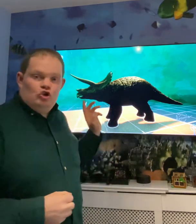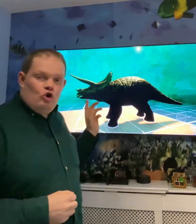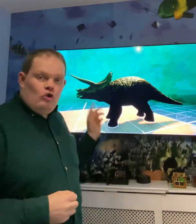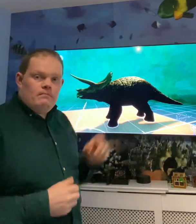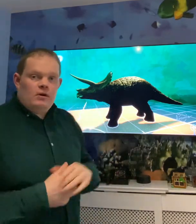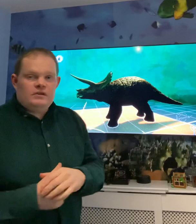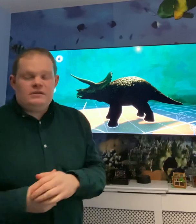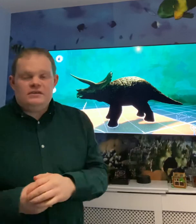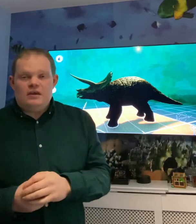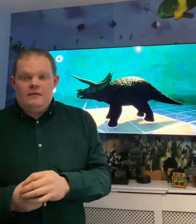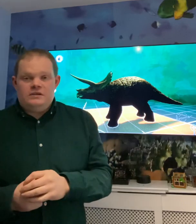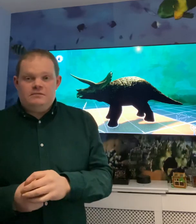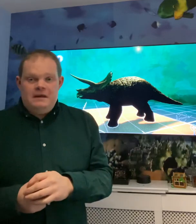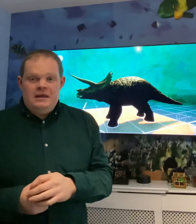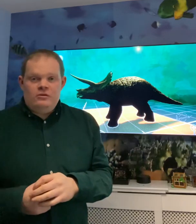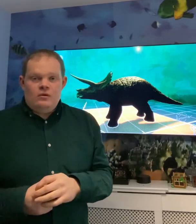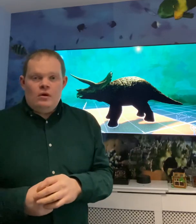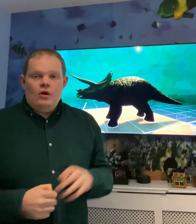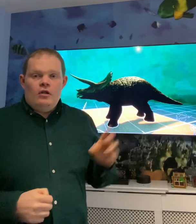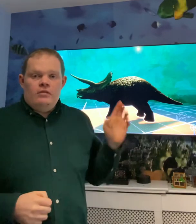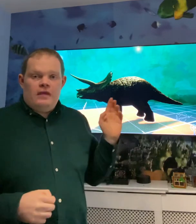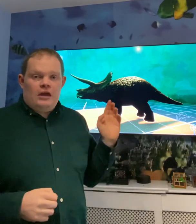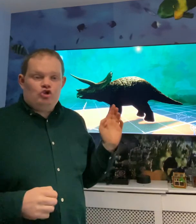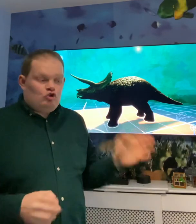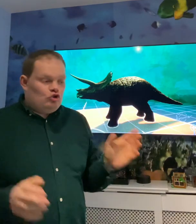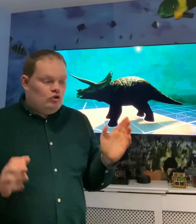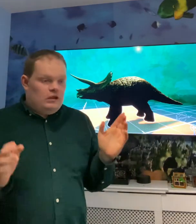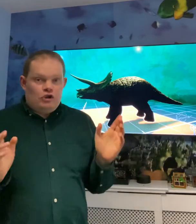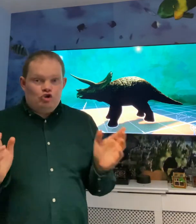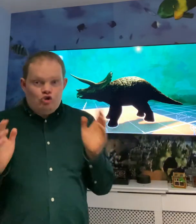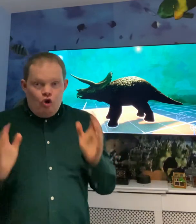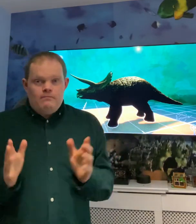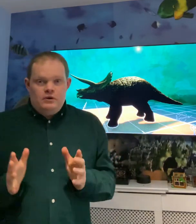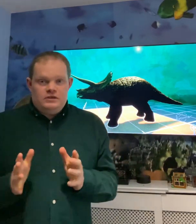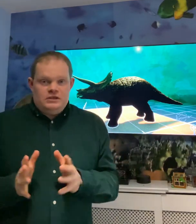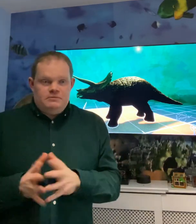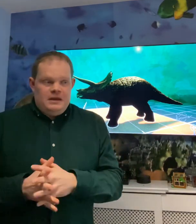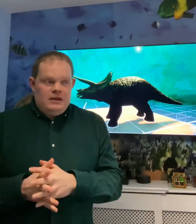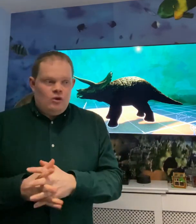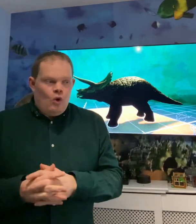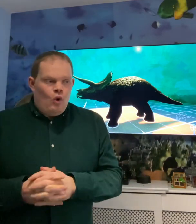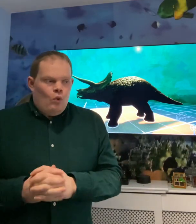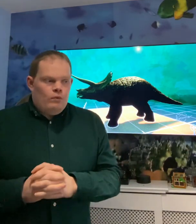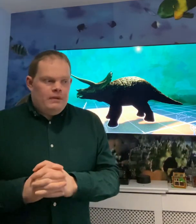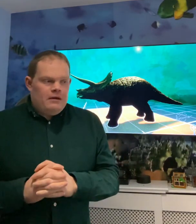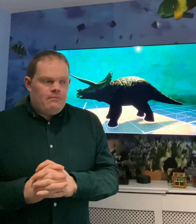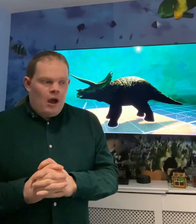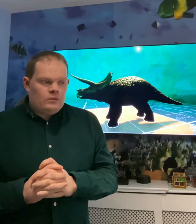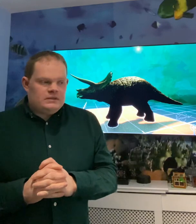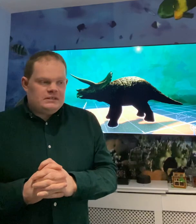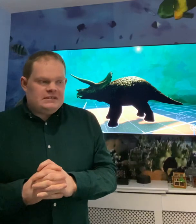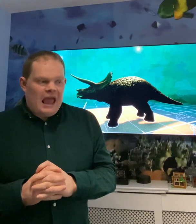Short bursts of speed, their short burst of speed would be about,